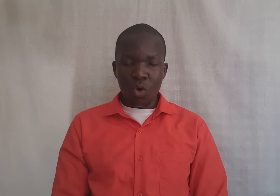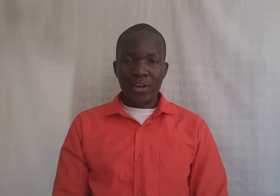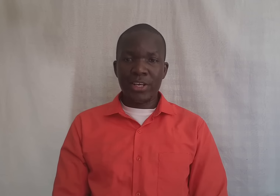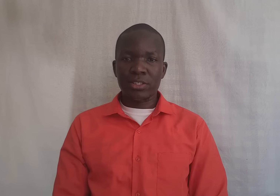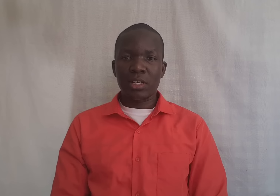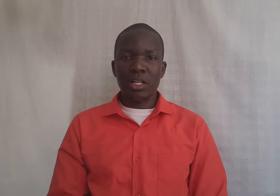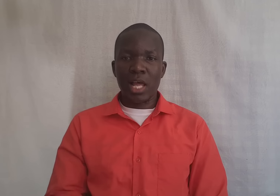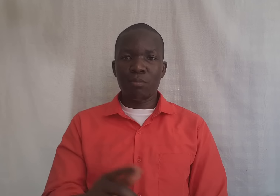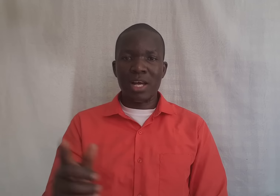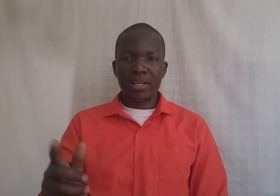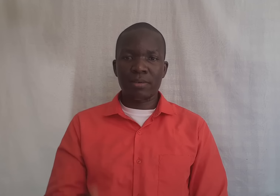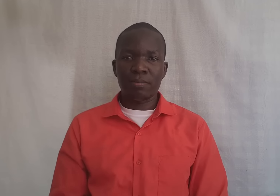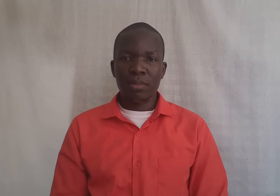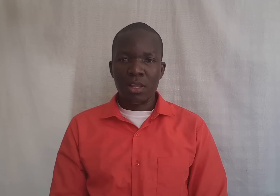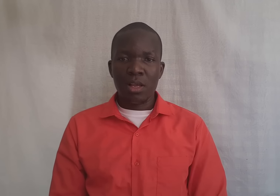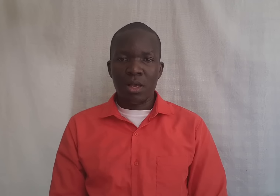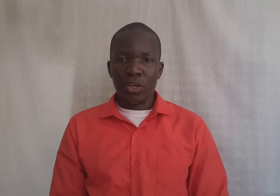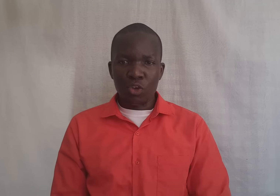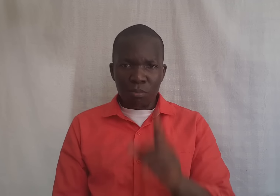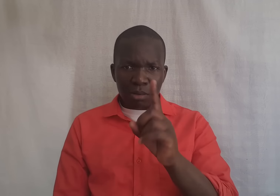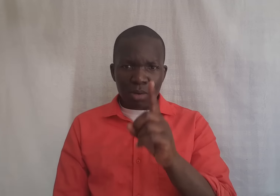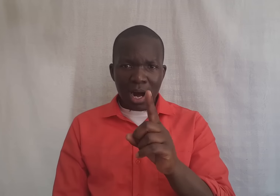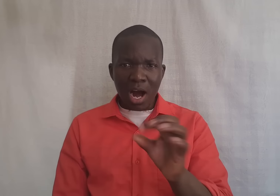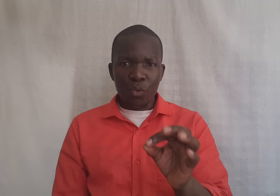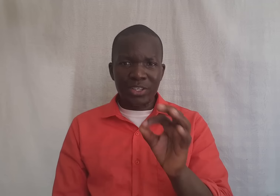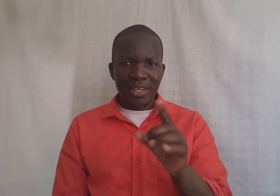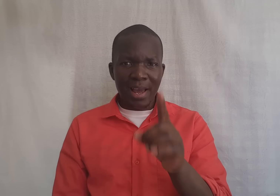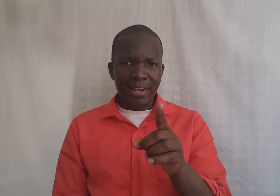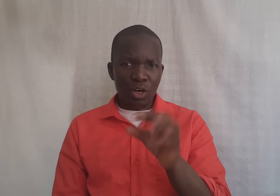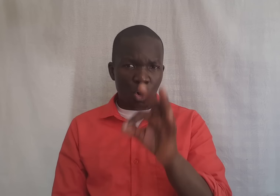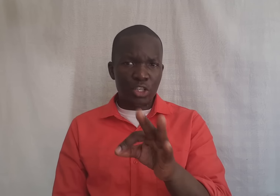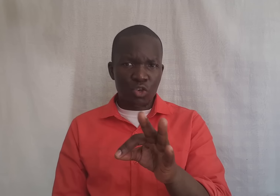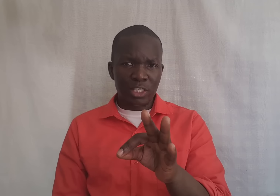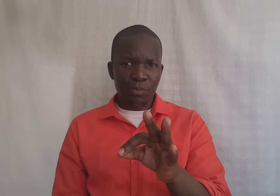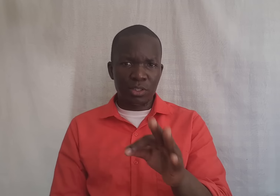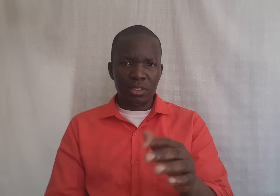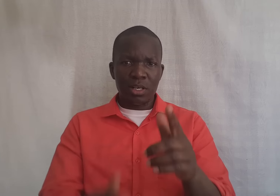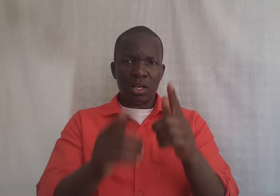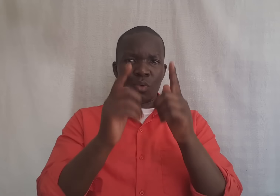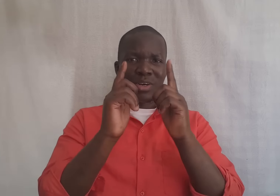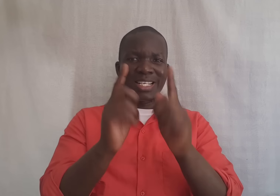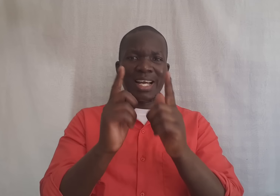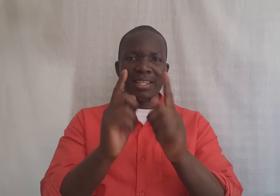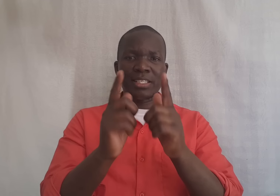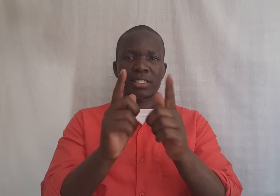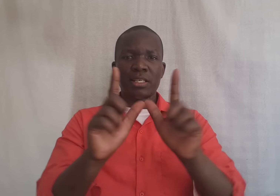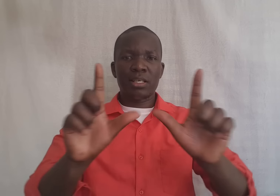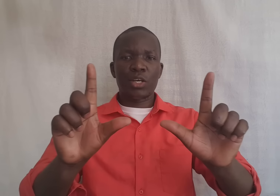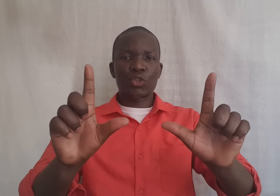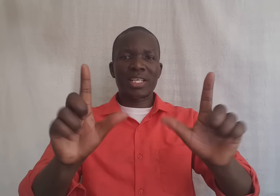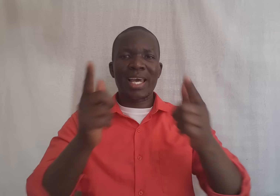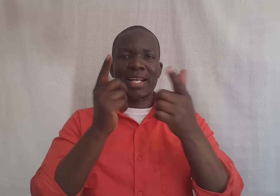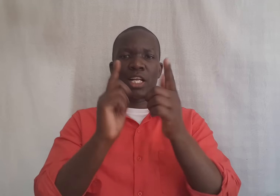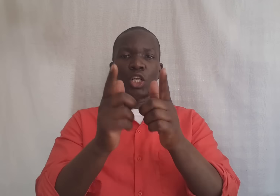word is library. You remember how we signed on transport? We did like this using L.